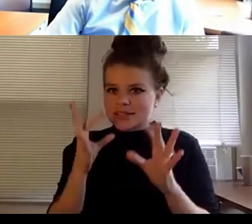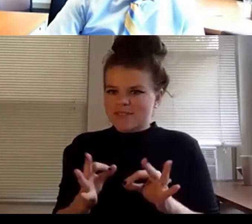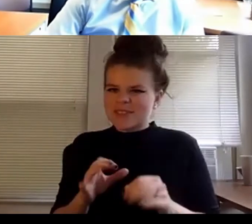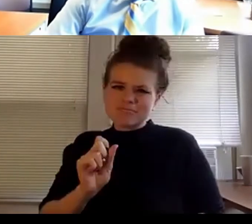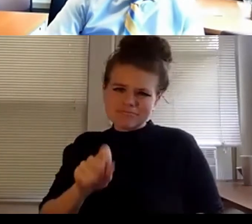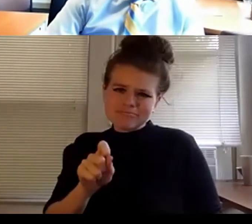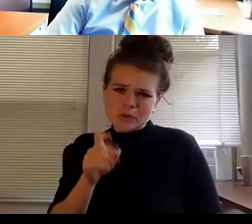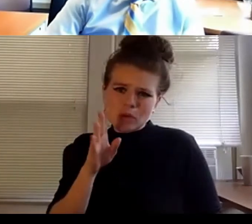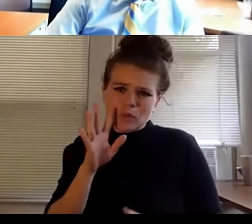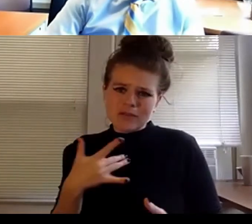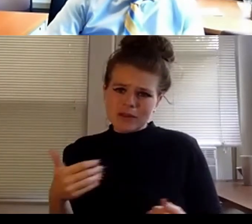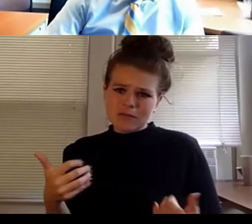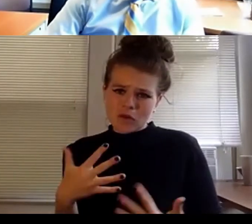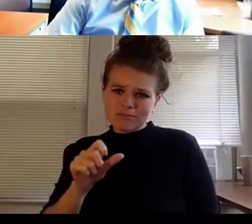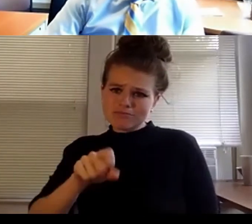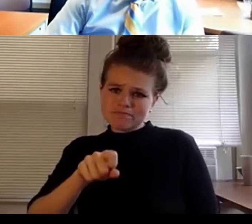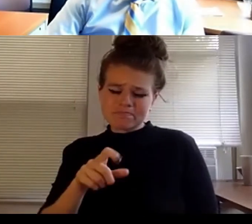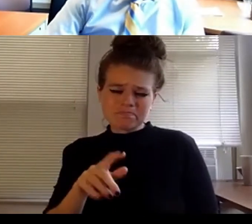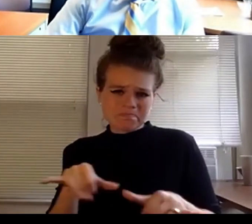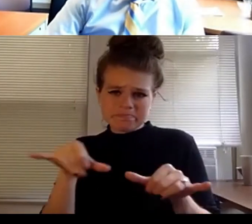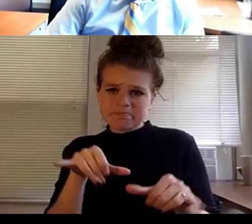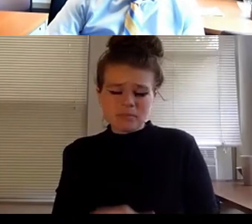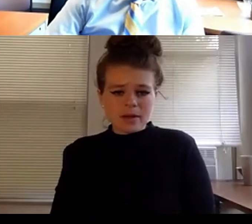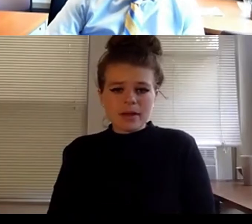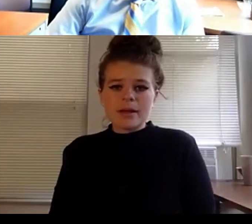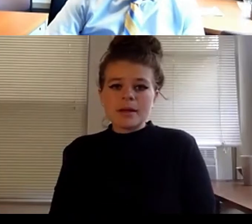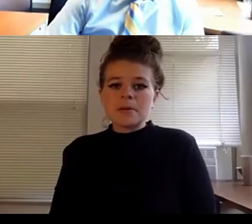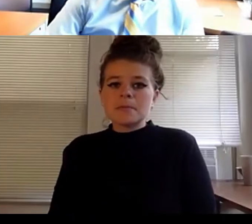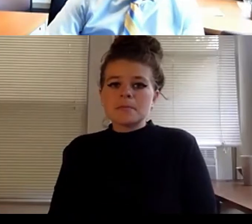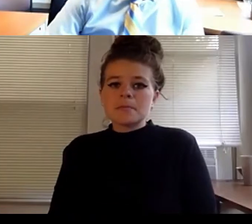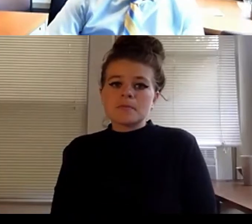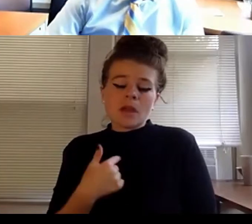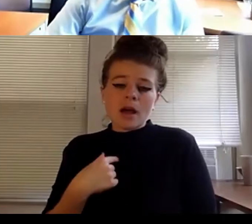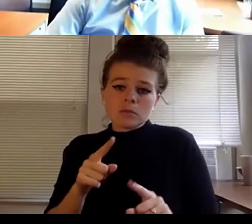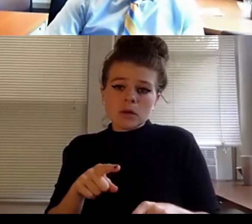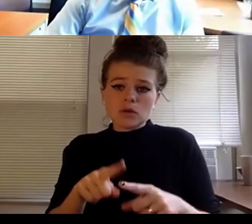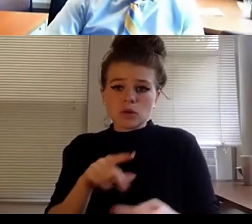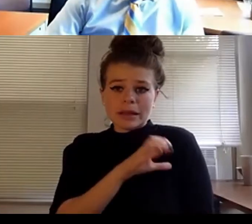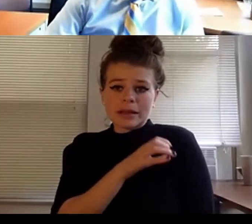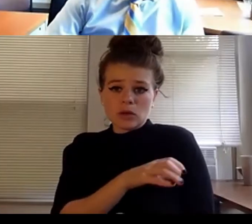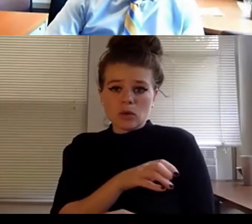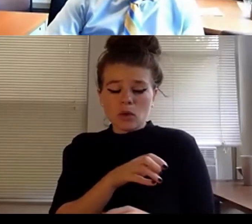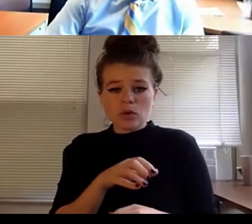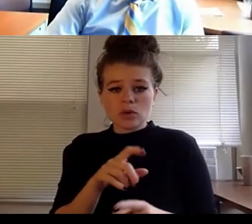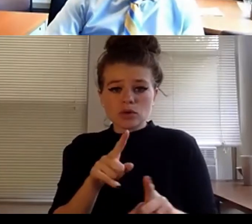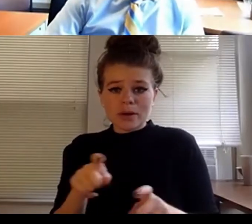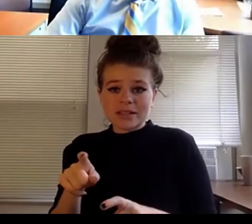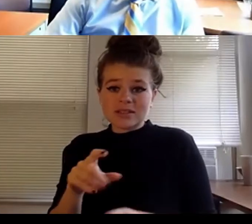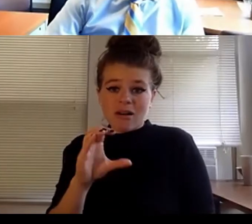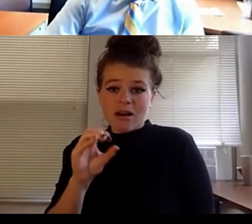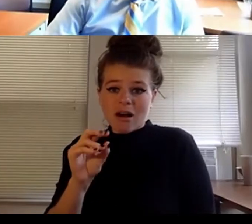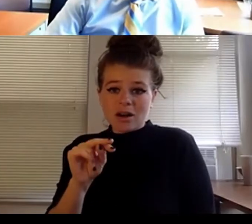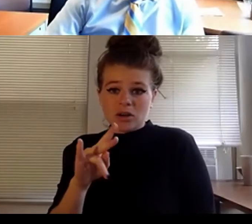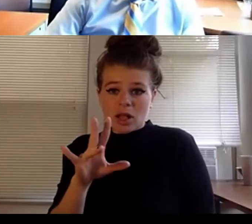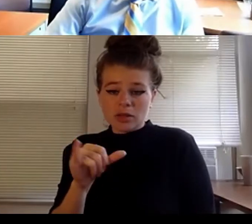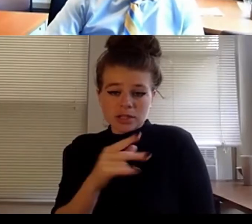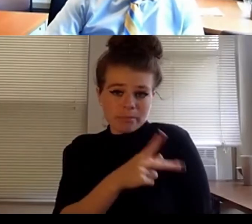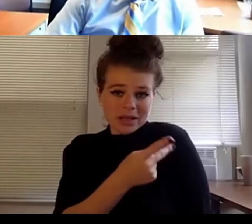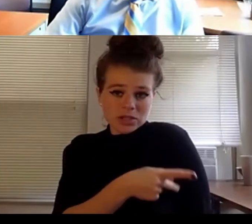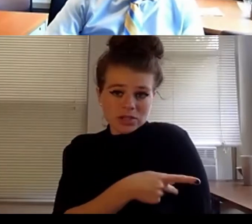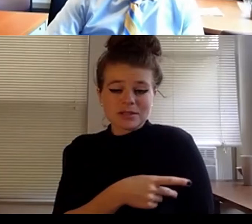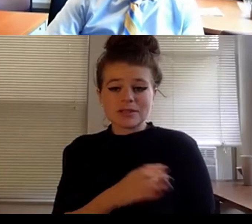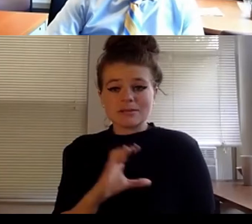of fear. And the fact that I've been in clinical trials and they were oncology patients, were cancer patients. And